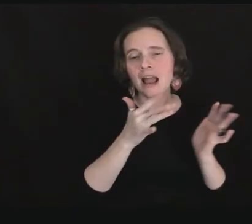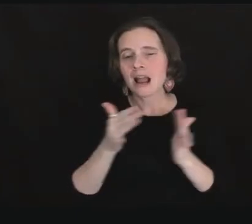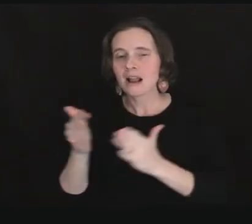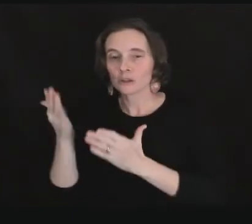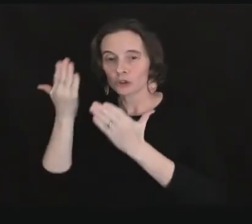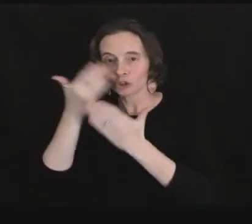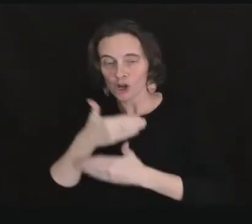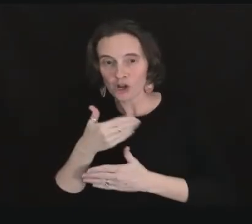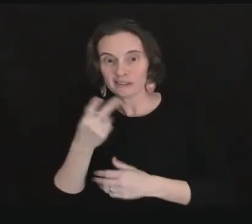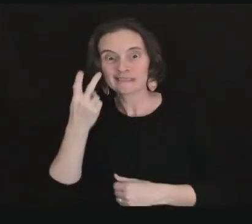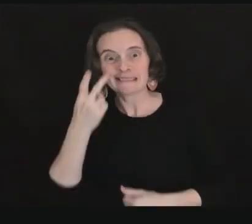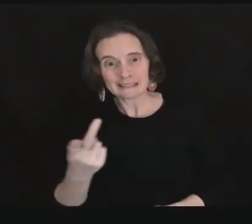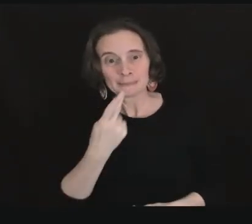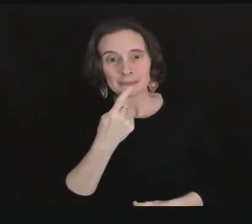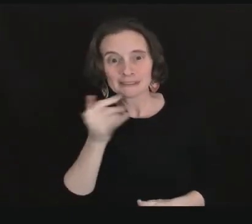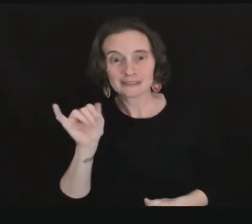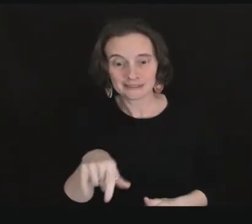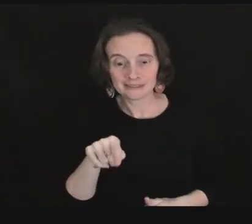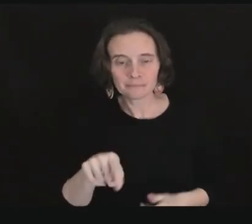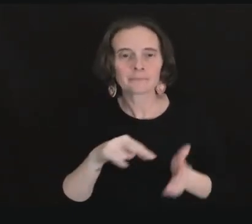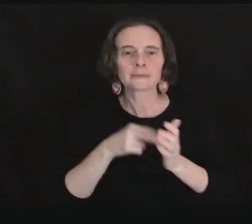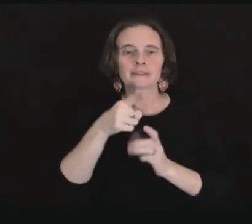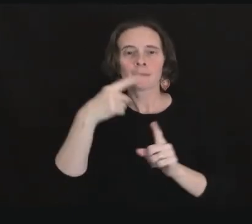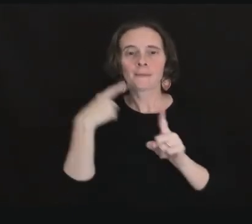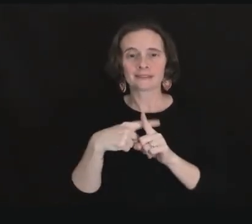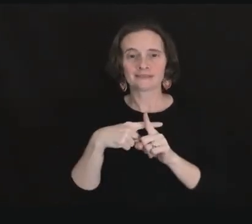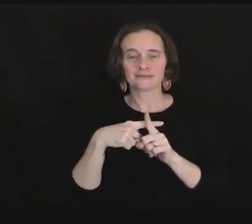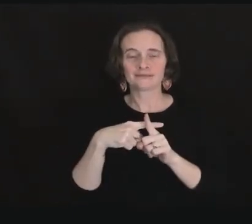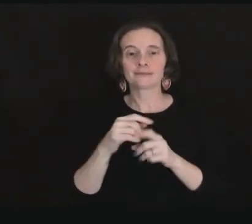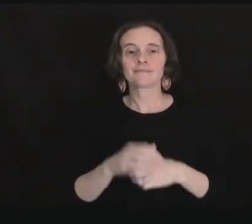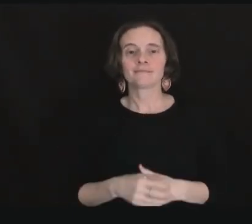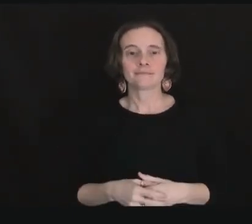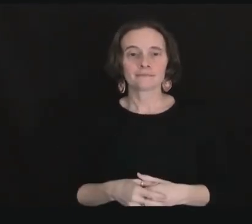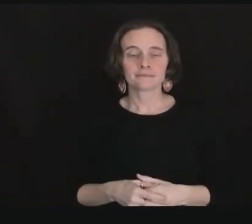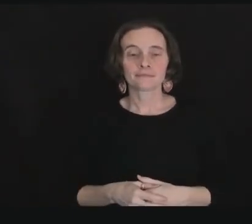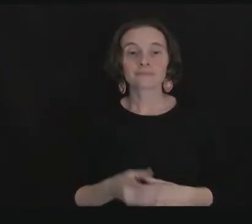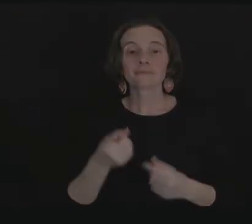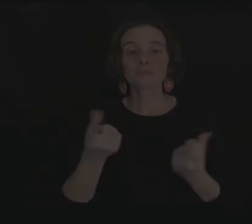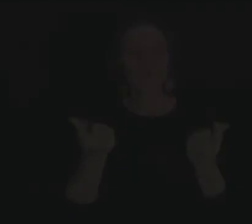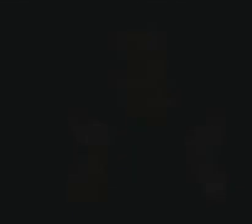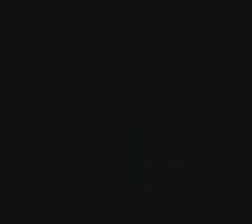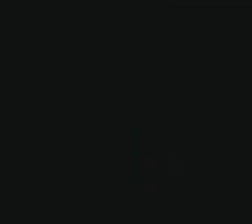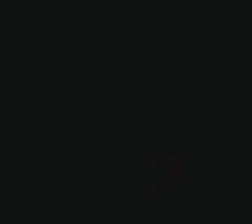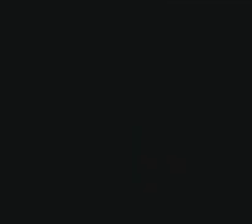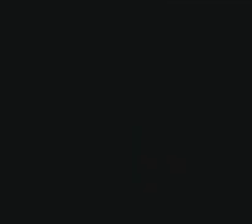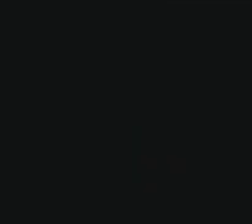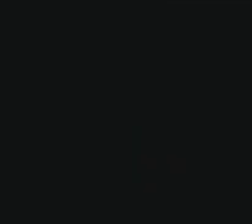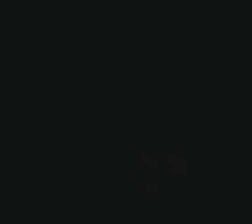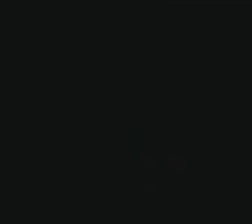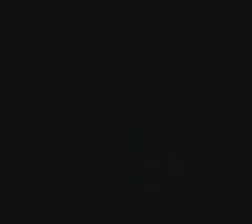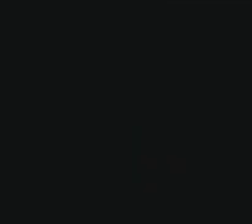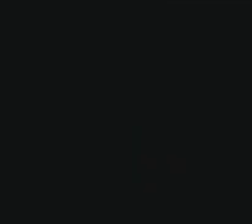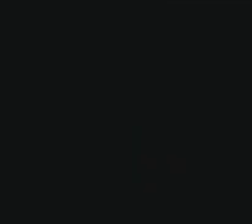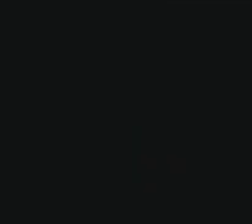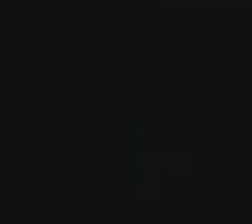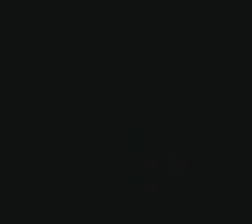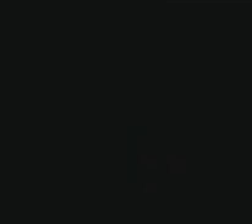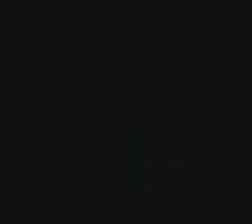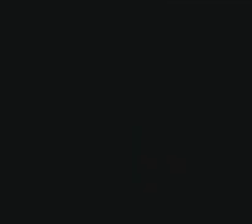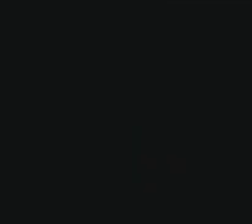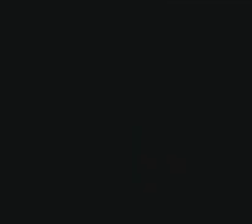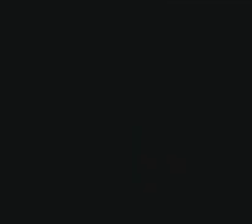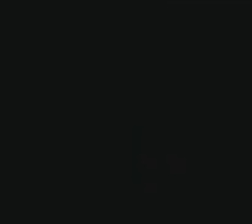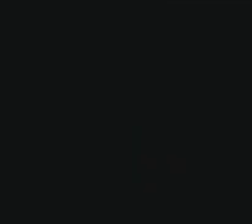the blue line. Look closely. Even a very faint pink test line and a